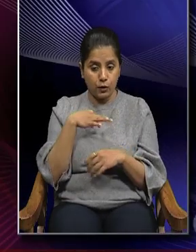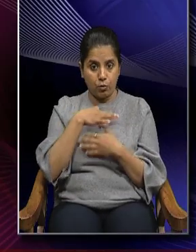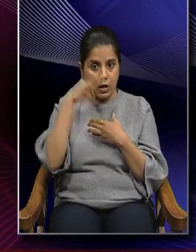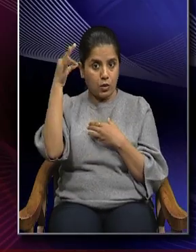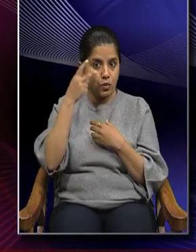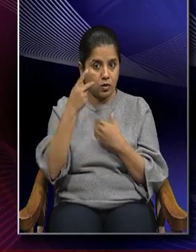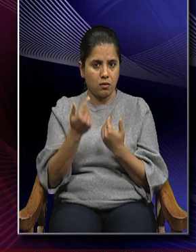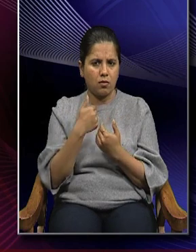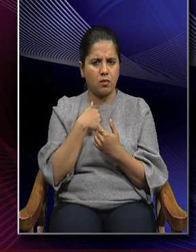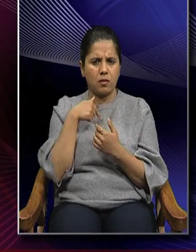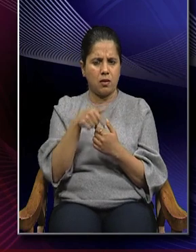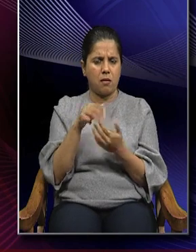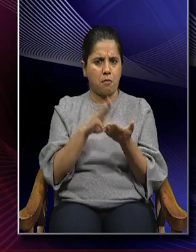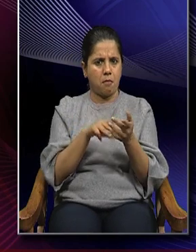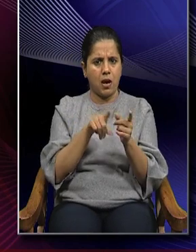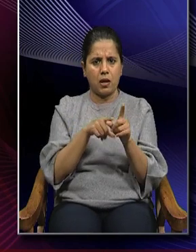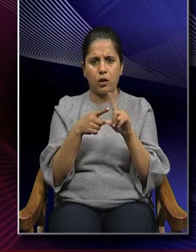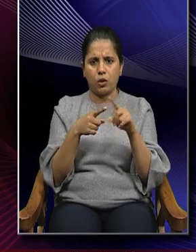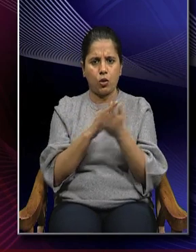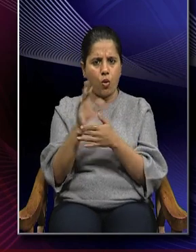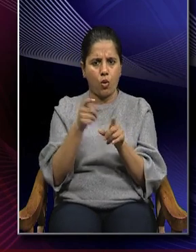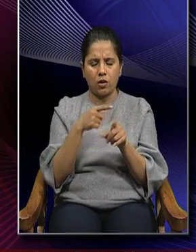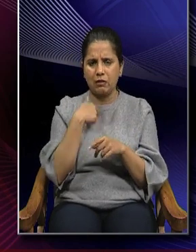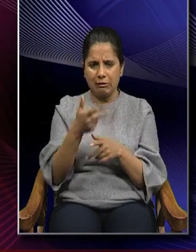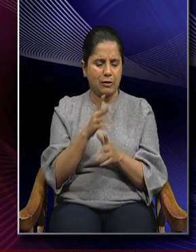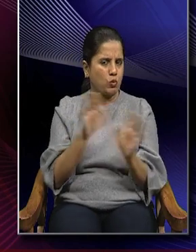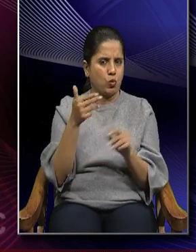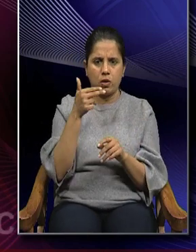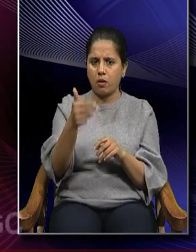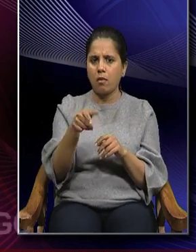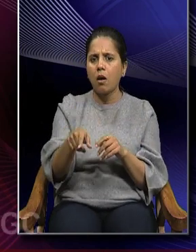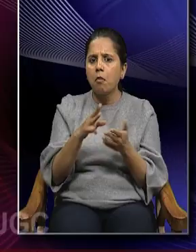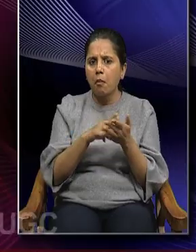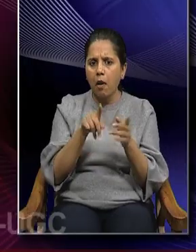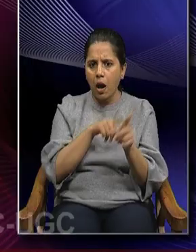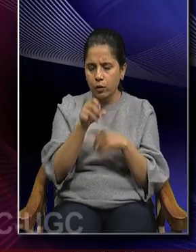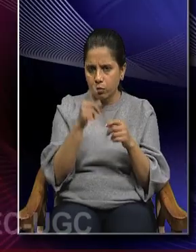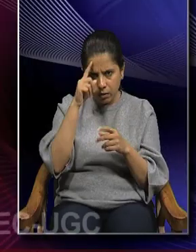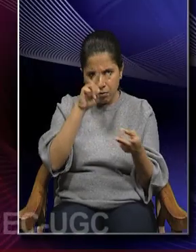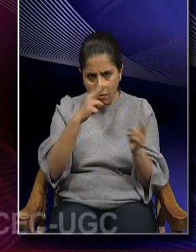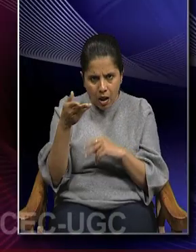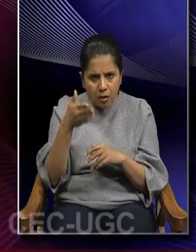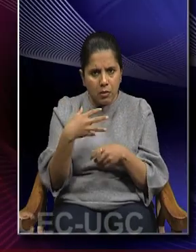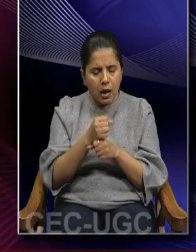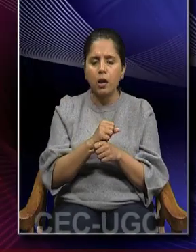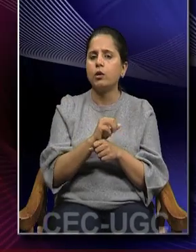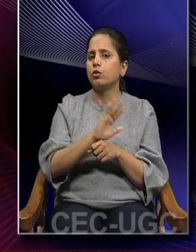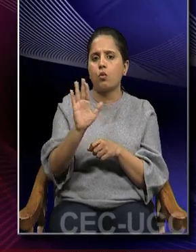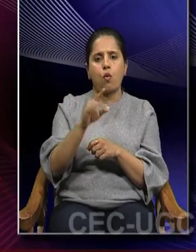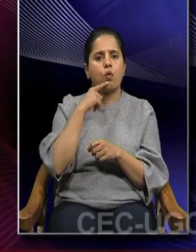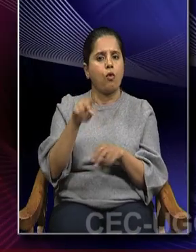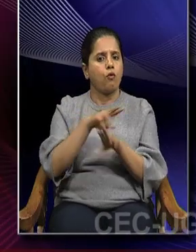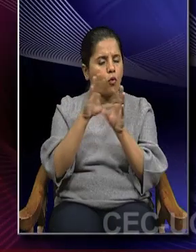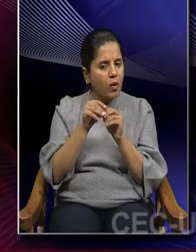I won't call it mythology, because when I say mythology, it means it is based on myth. No, it is basically a